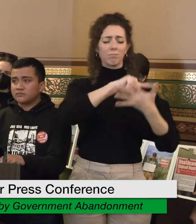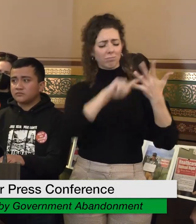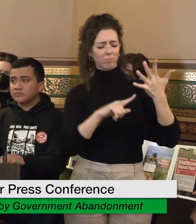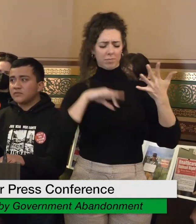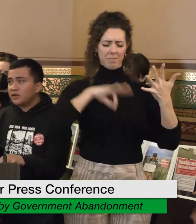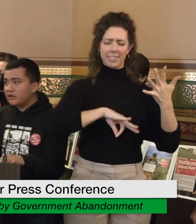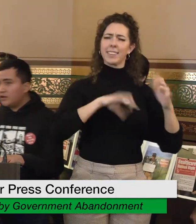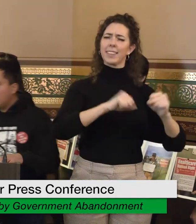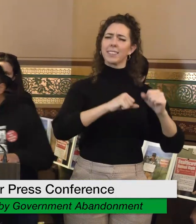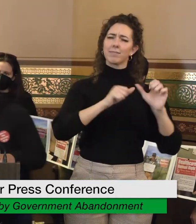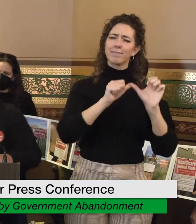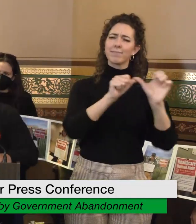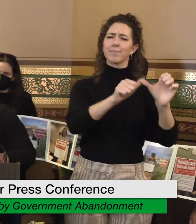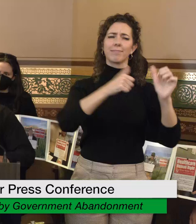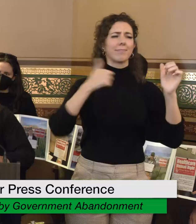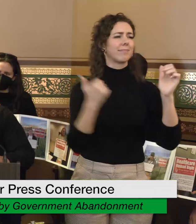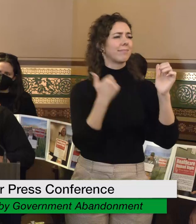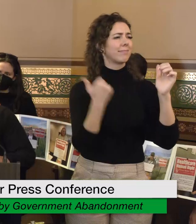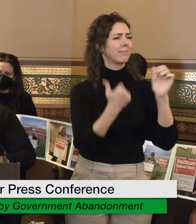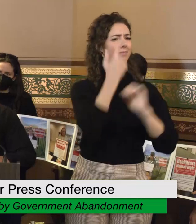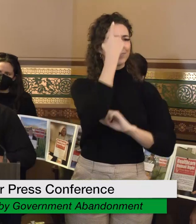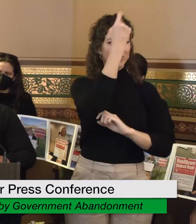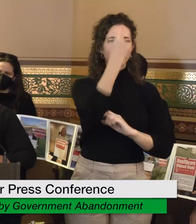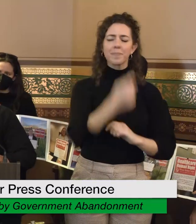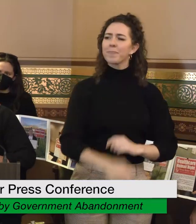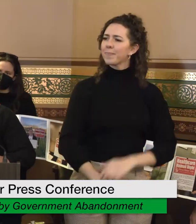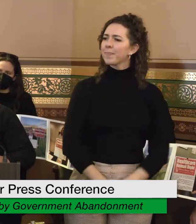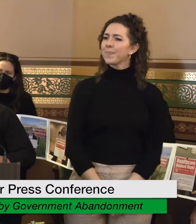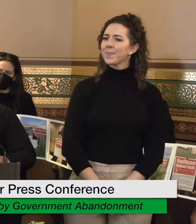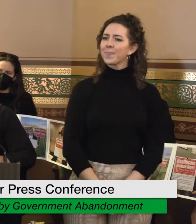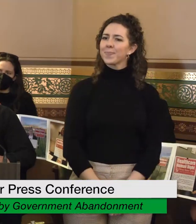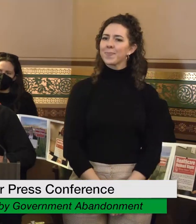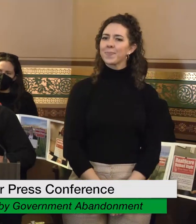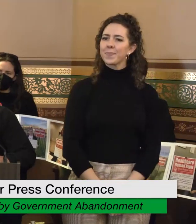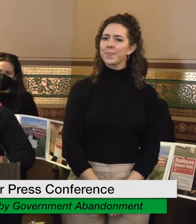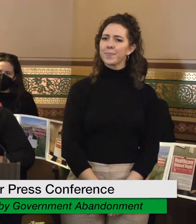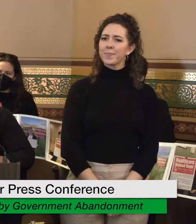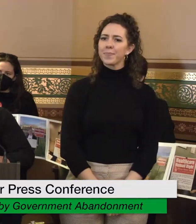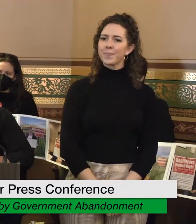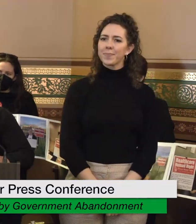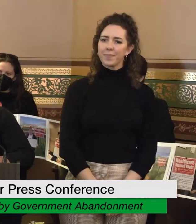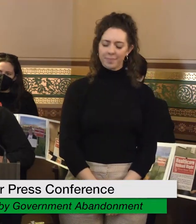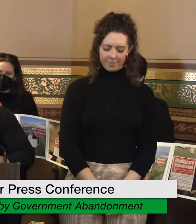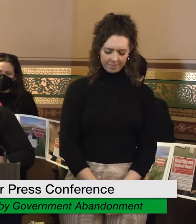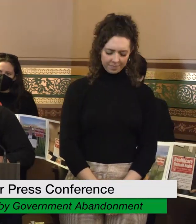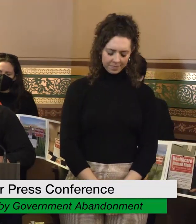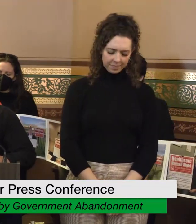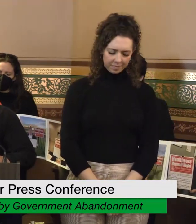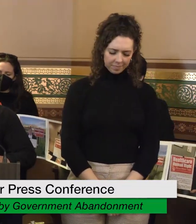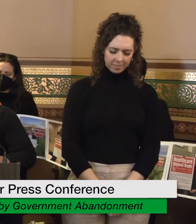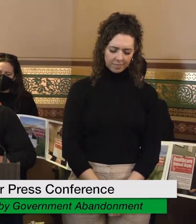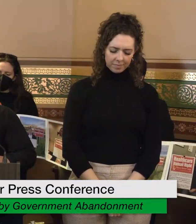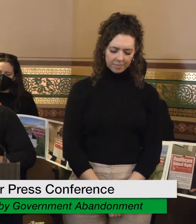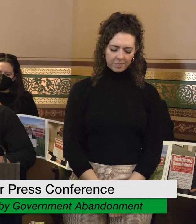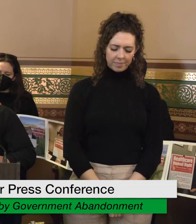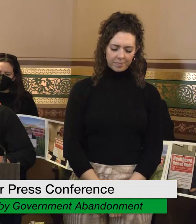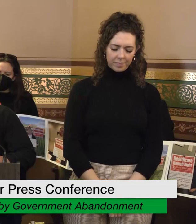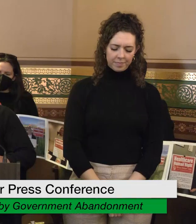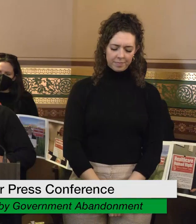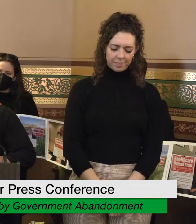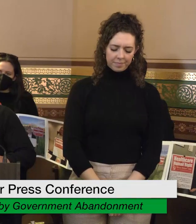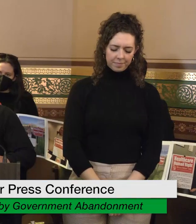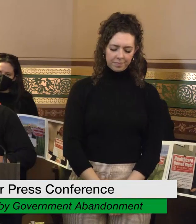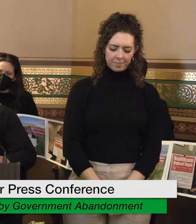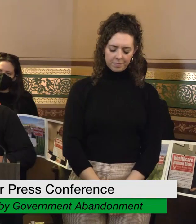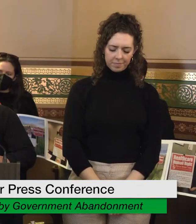our dreams. Entonces, queremos que no se olviden de todos los que estamos aquí y que también no se olviden de la comunidad